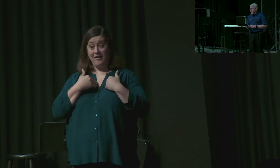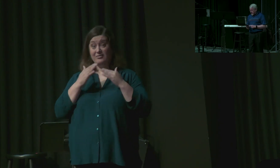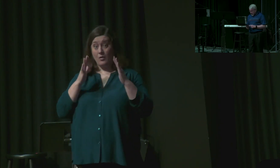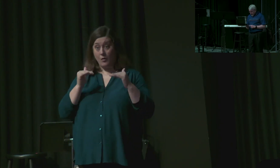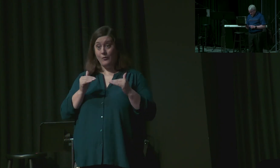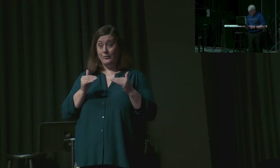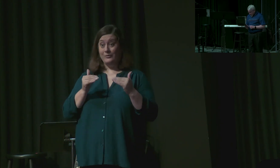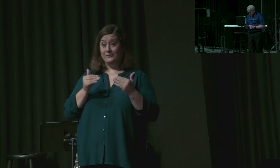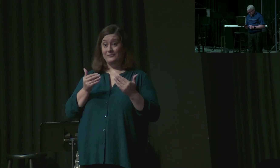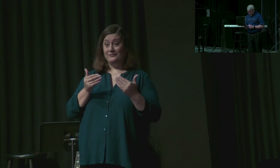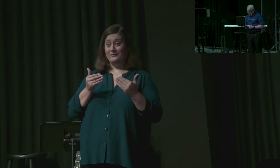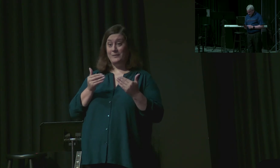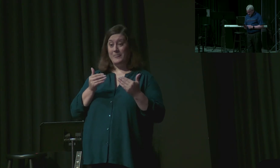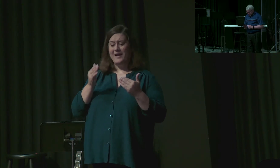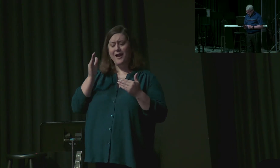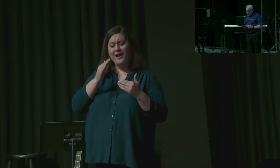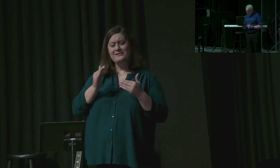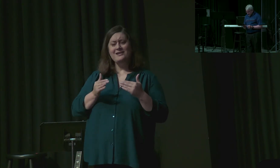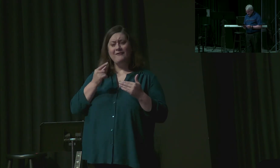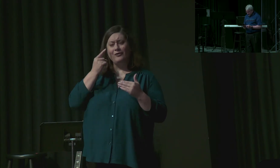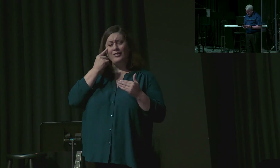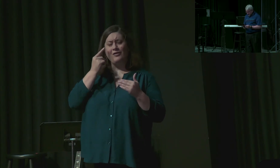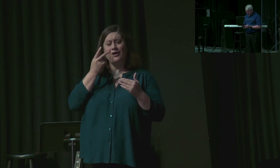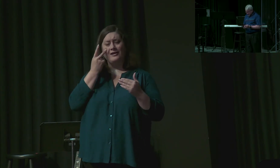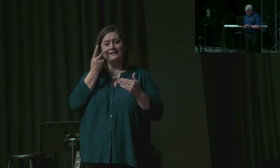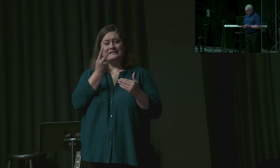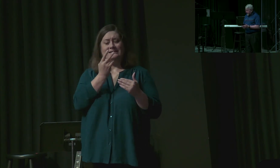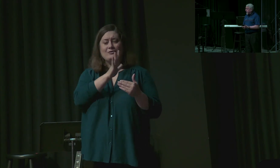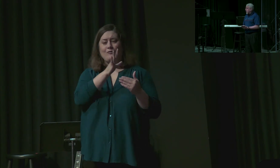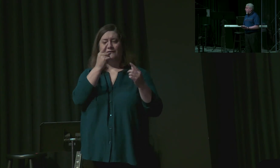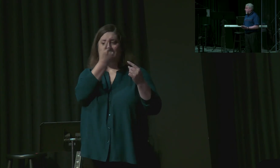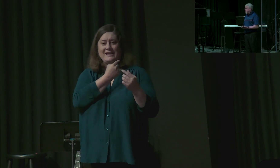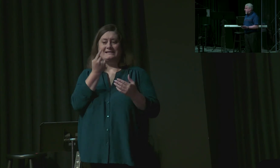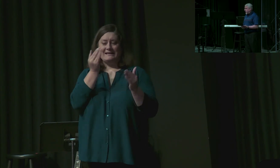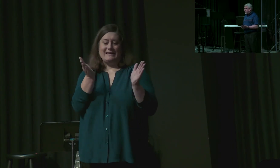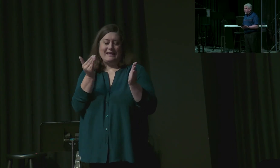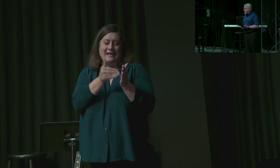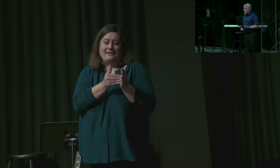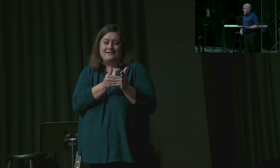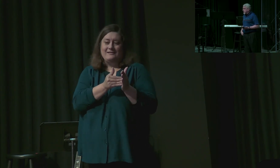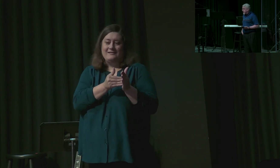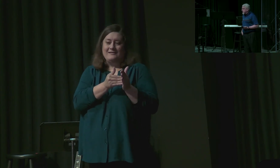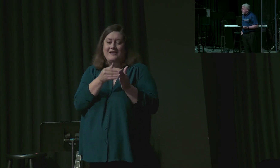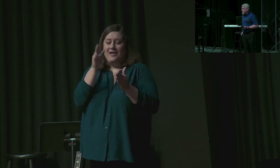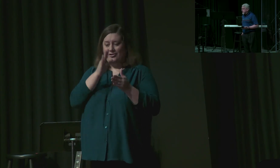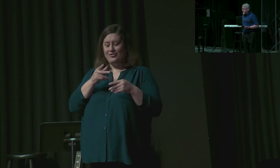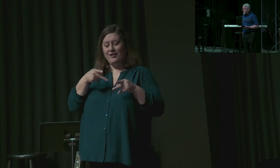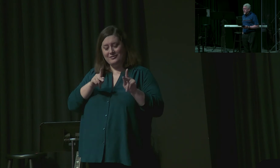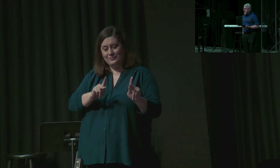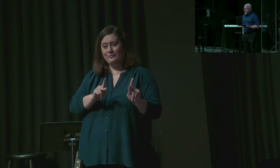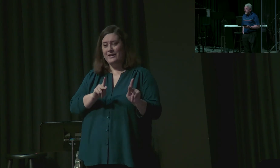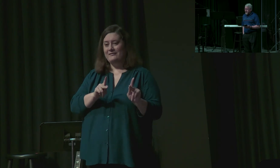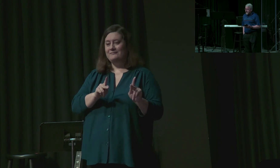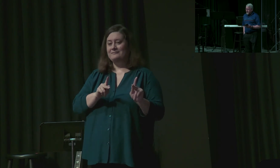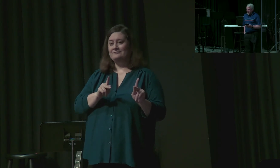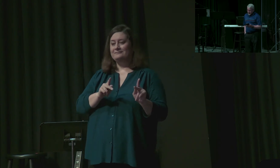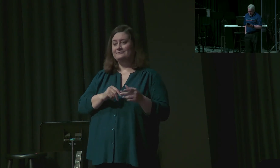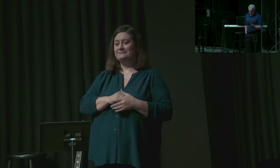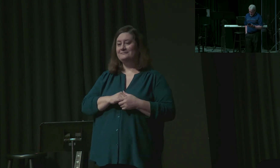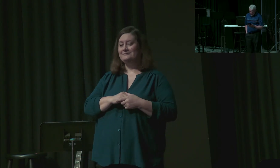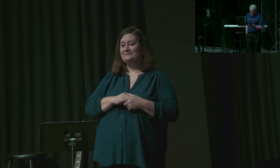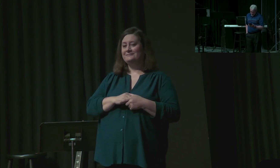thought I'd see your face again. And now God has allowed me to see the faces of